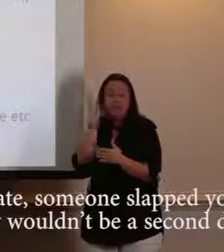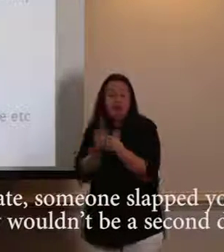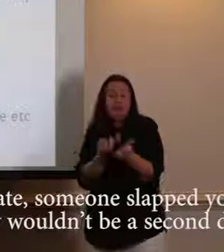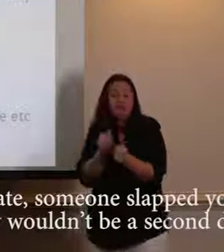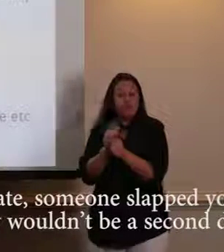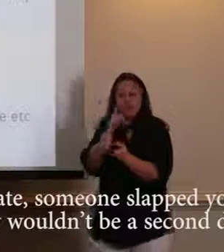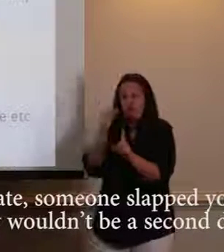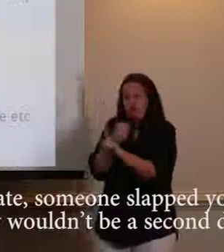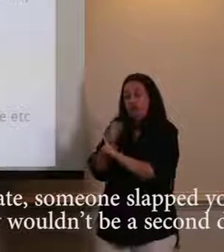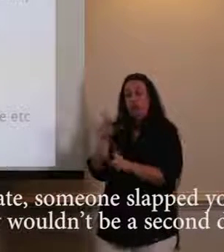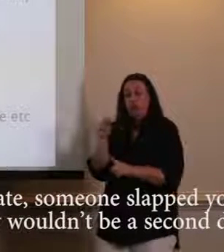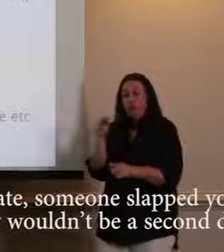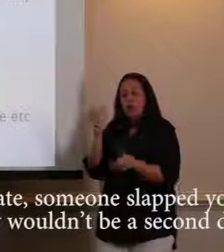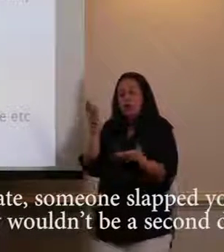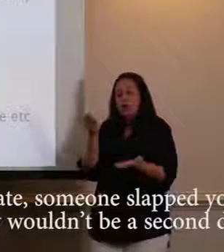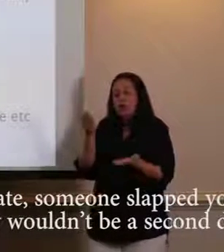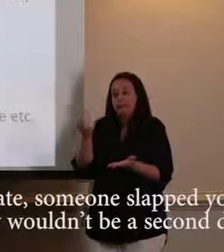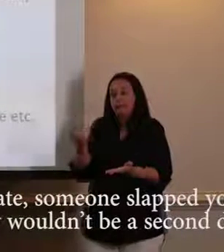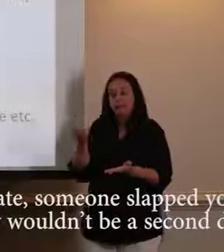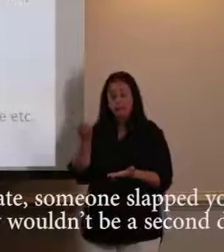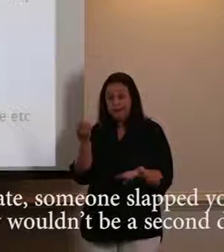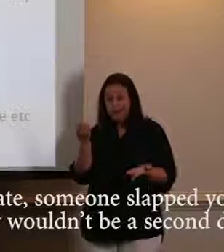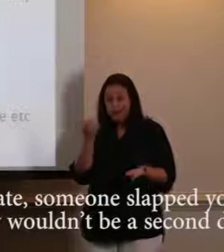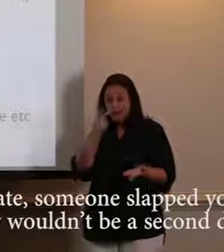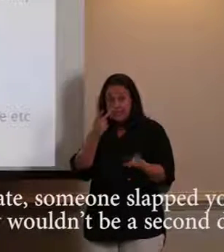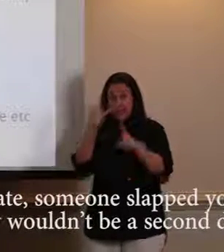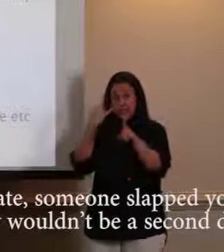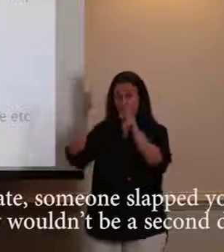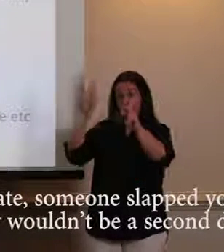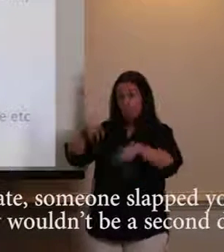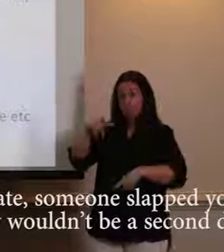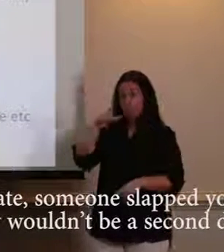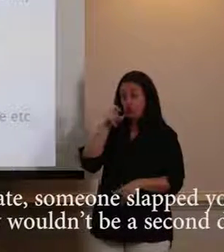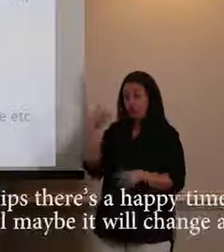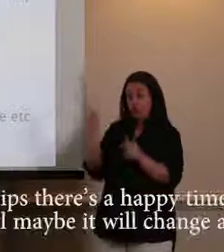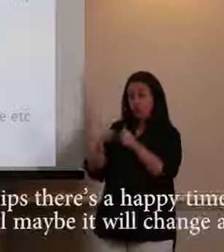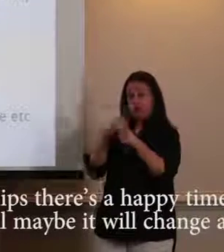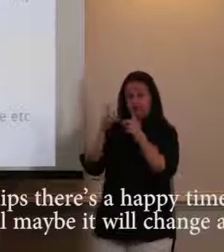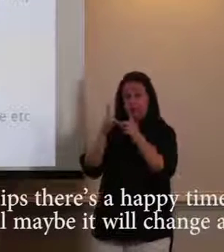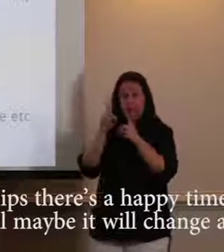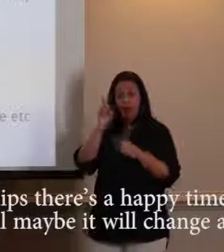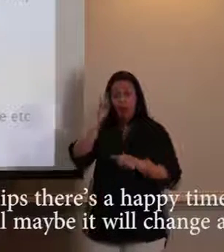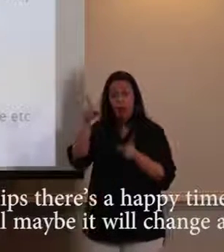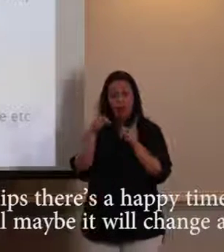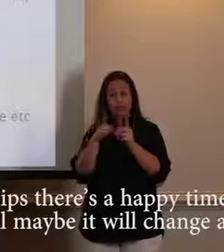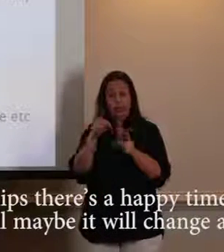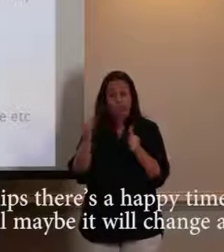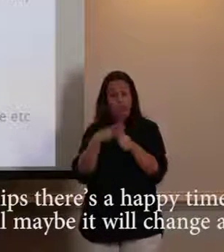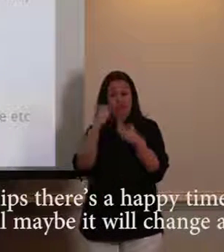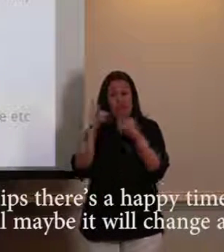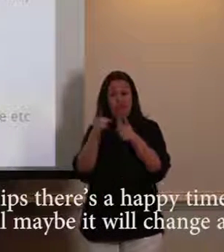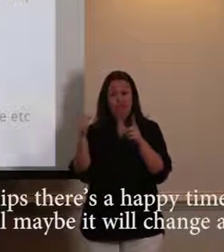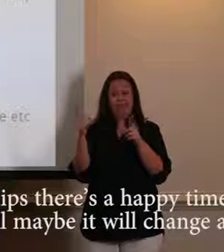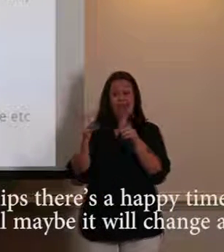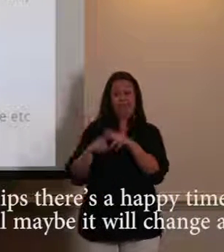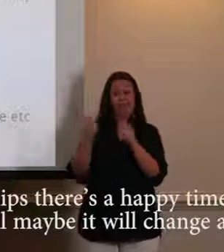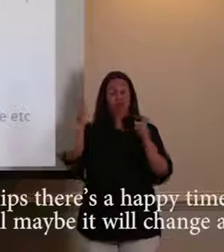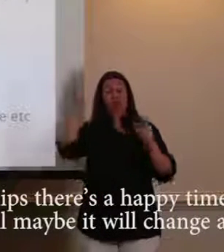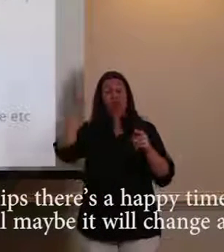did, if on the first date someone slapped you across the face, there probably wouldn't be a second date. So often with these